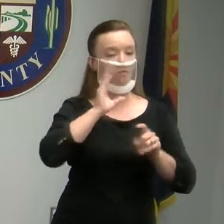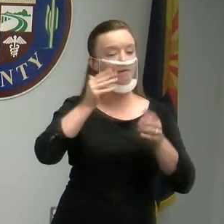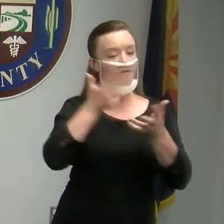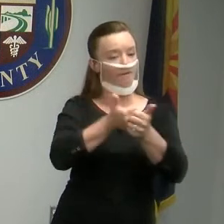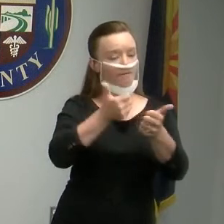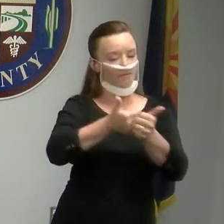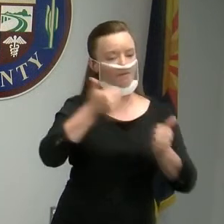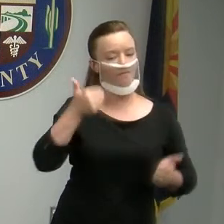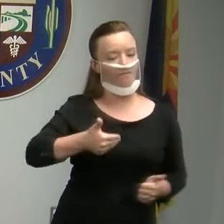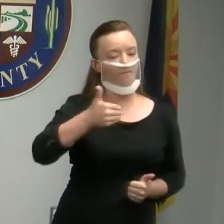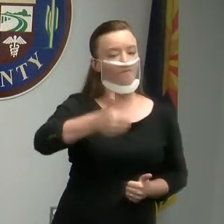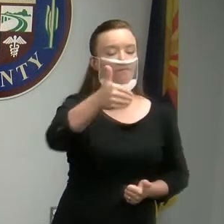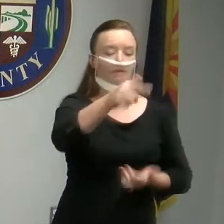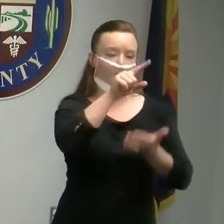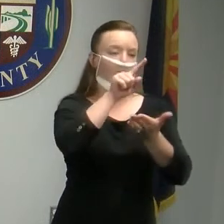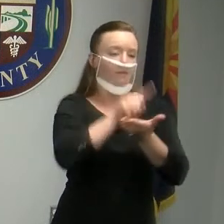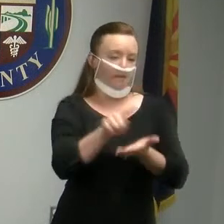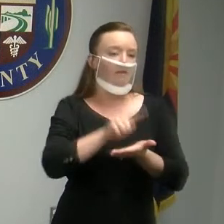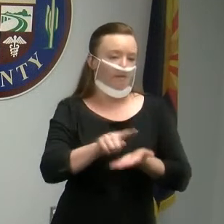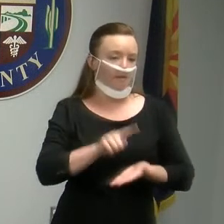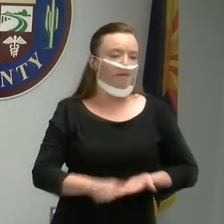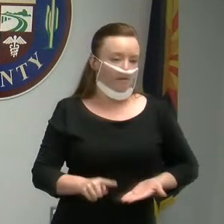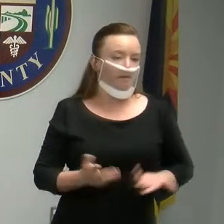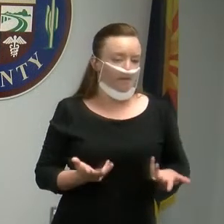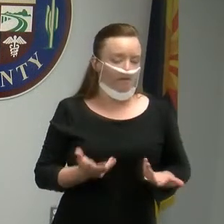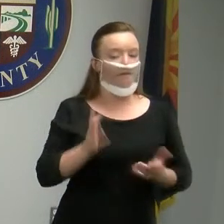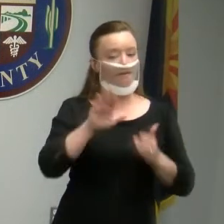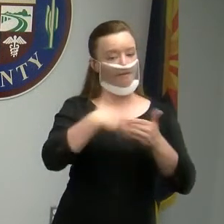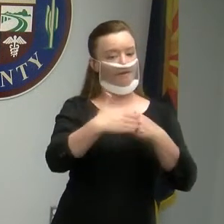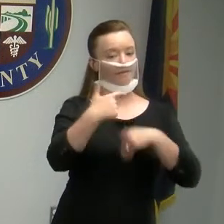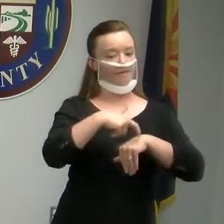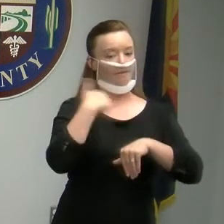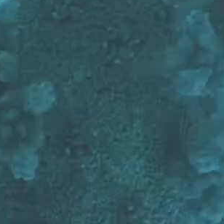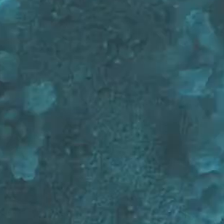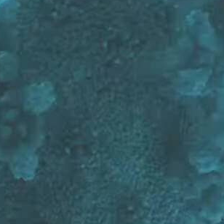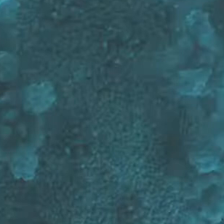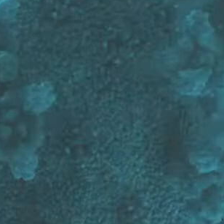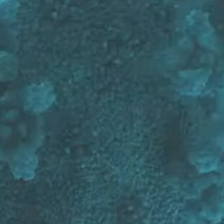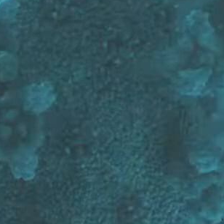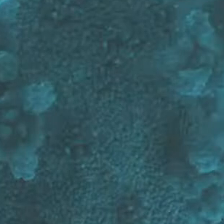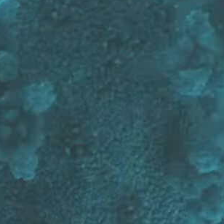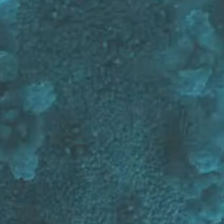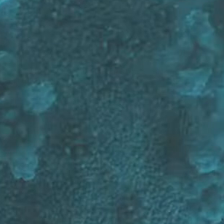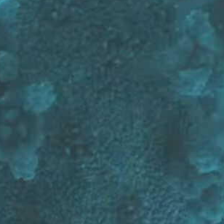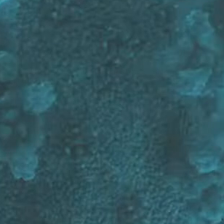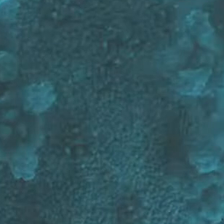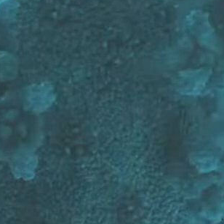weekly basis, most weeks anyway, and we'll let you know the next time we're available. Thanks so much.